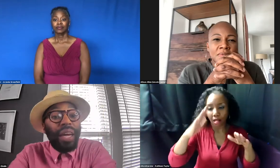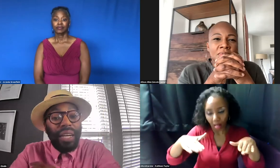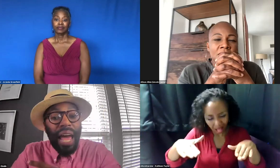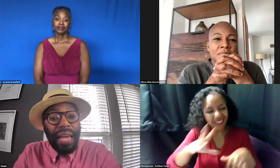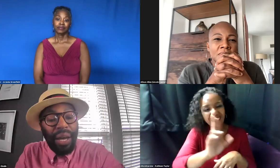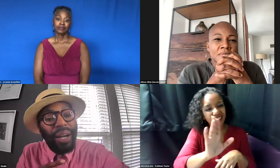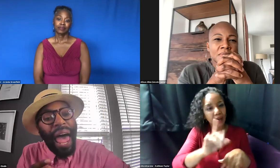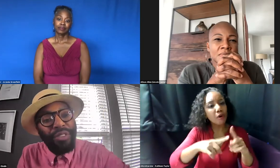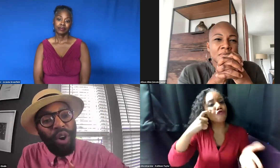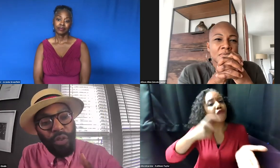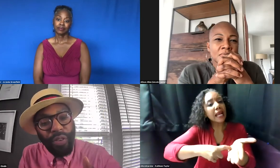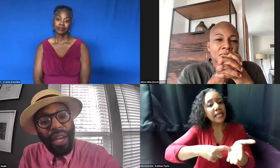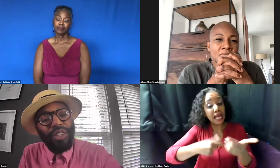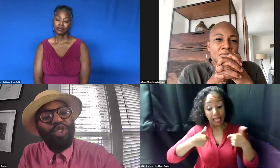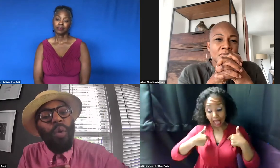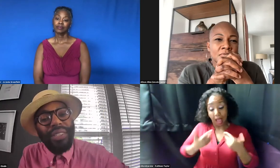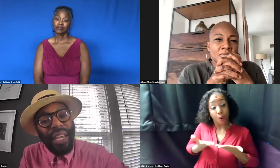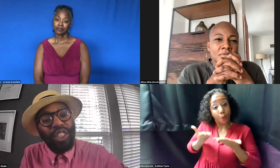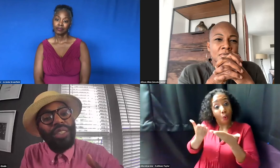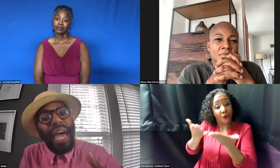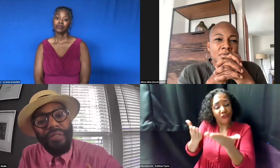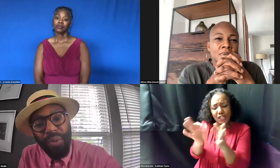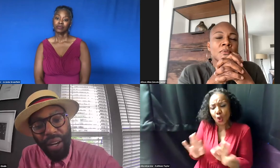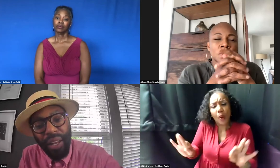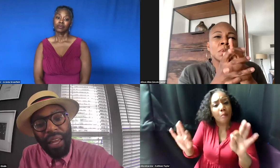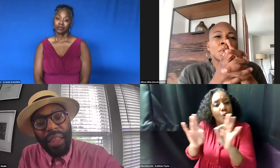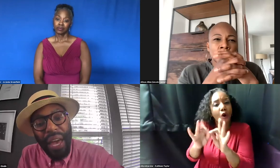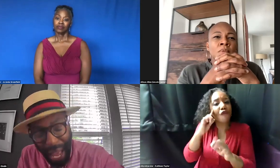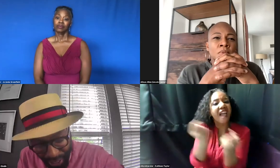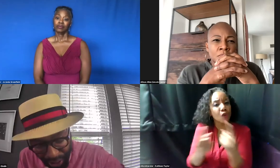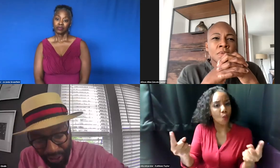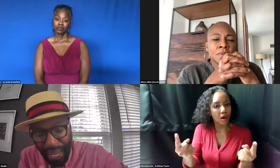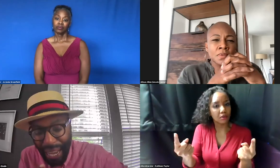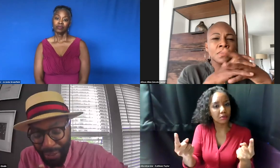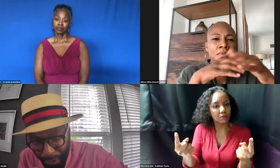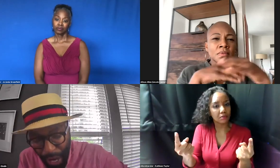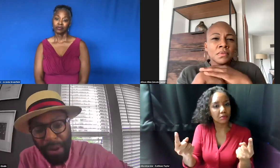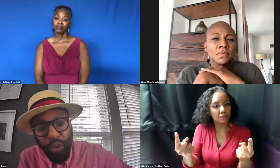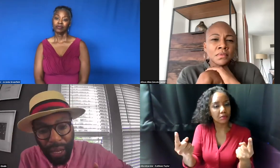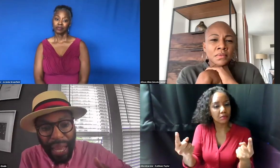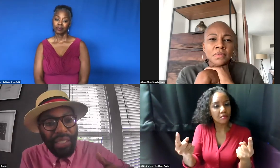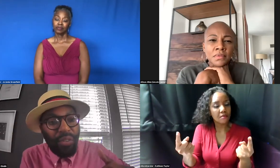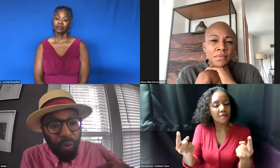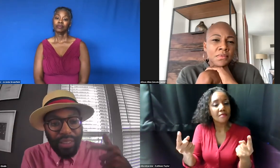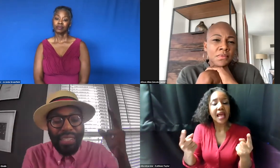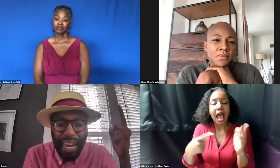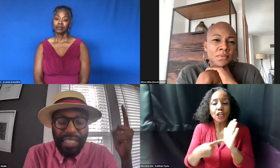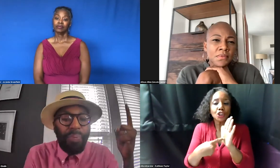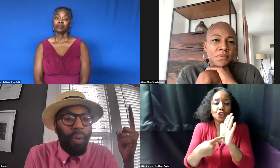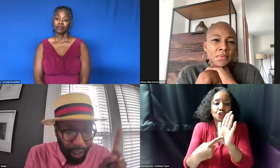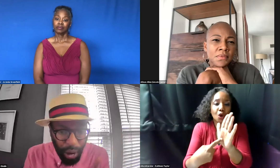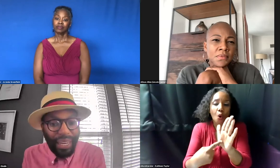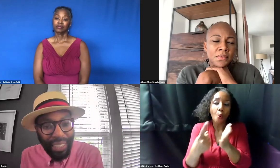is recognizing that what I have to offer is so essential to everyone that I can frame it through the lens of what they